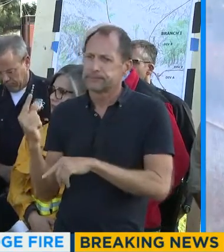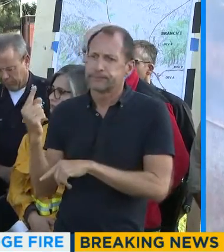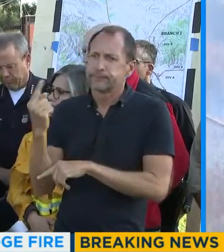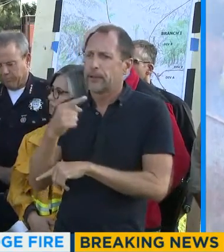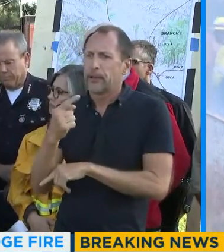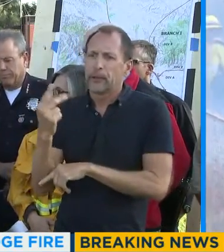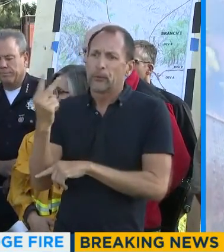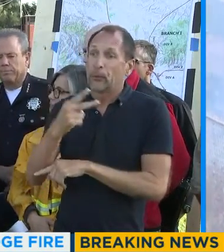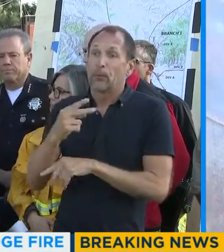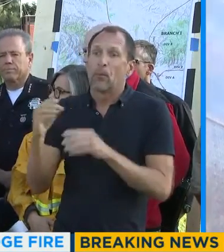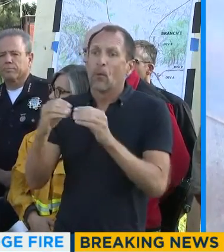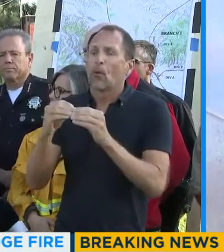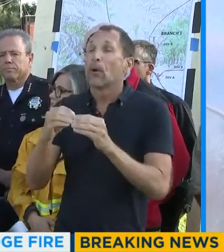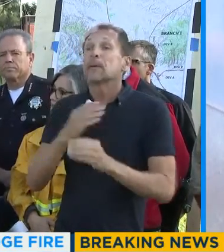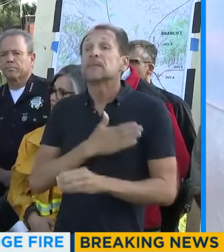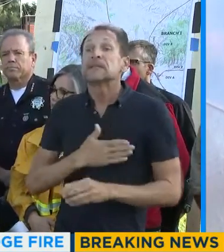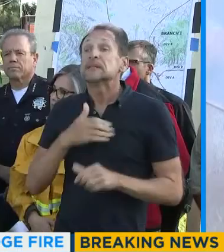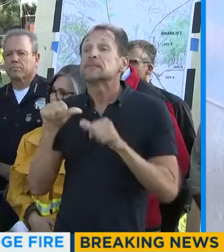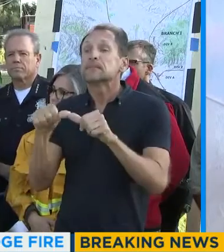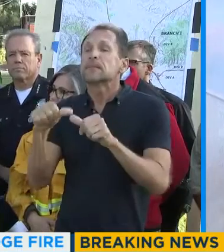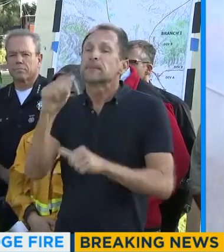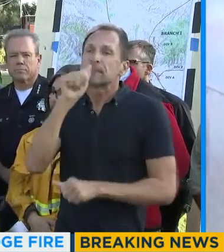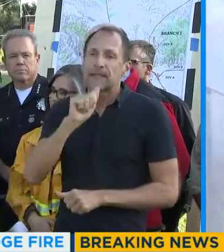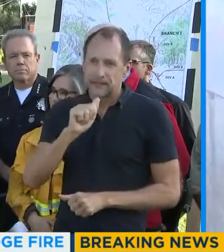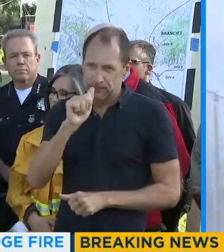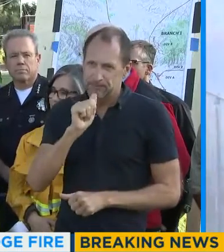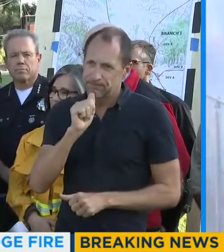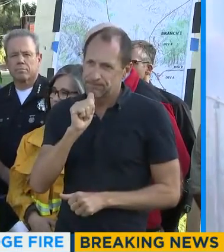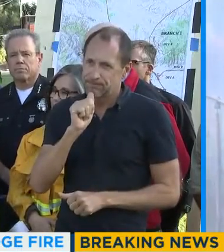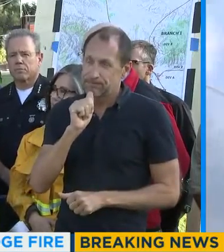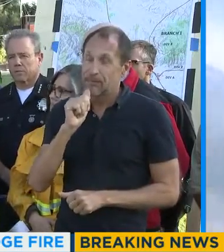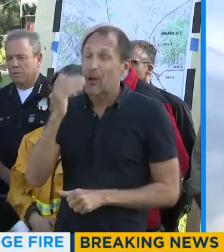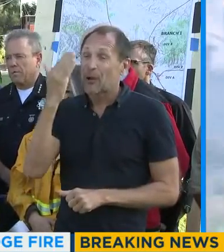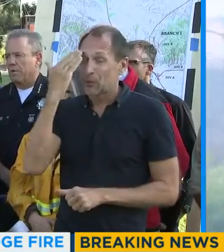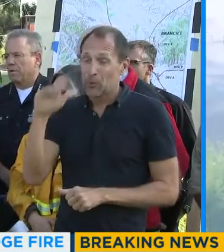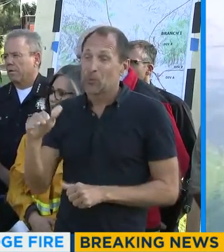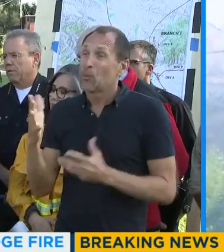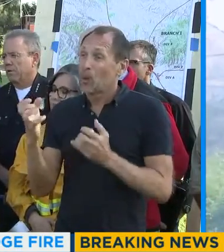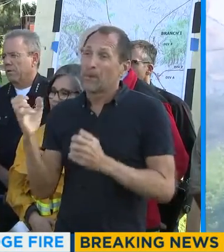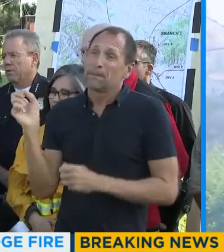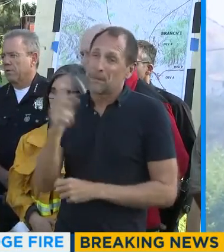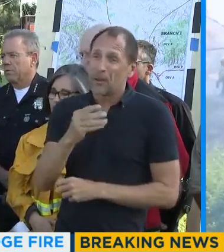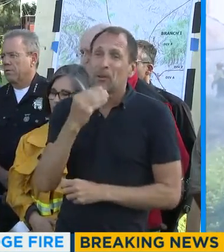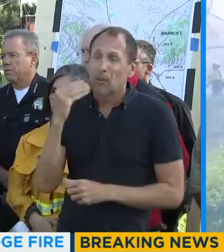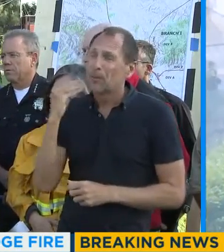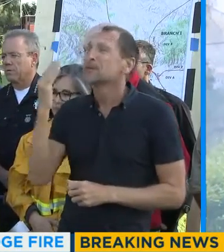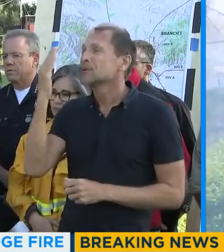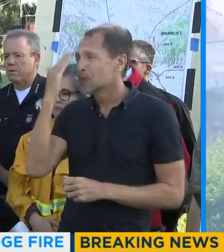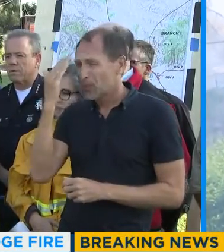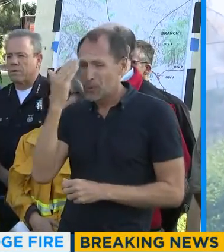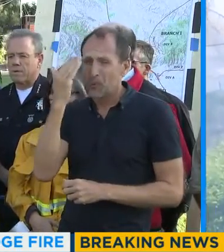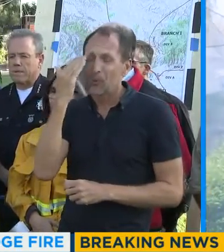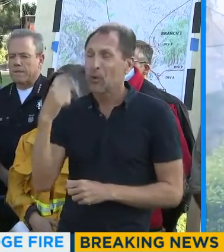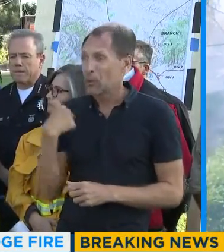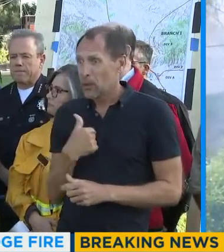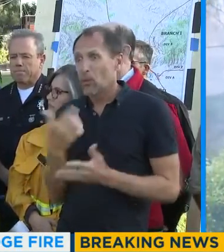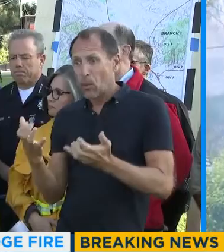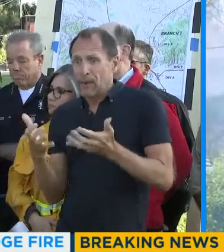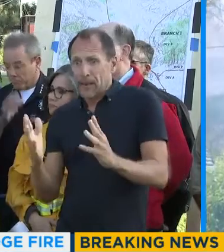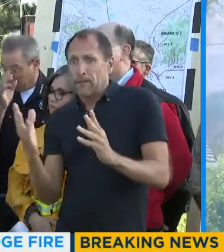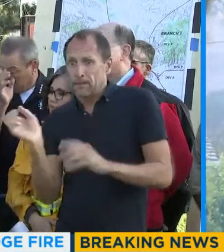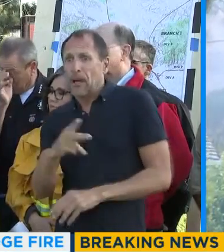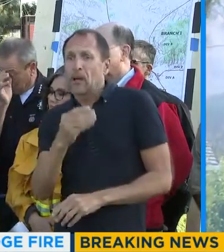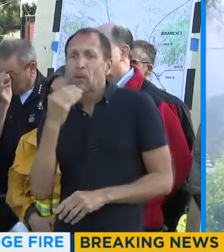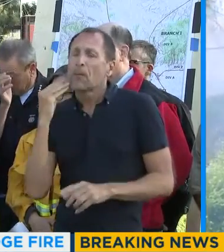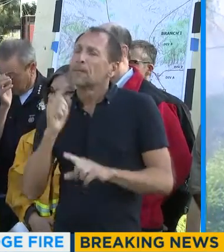so. Be patient with us. I know you want to get back into your homes. We want to get you back into your homes, but we want to make sure you're